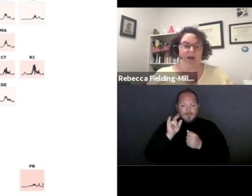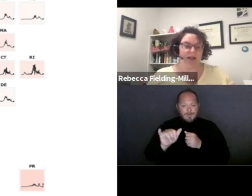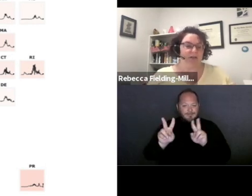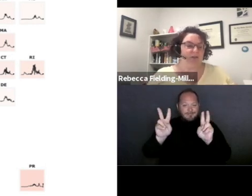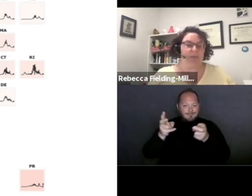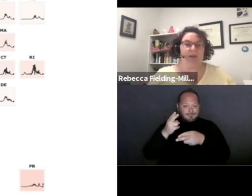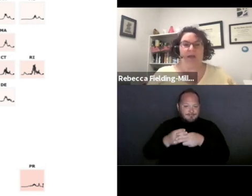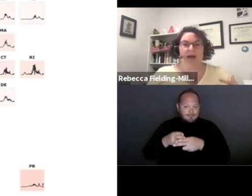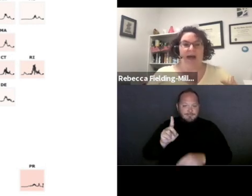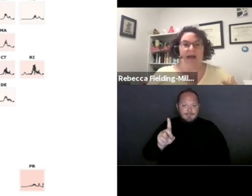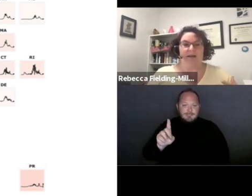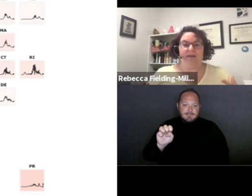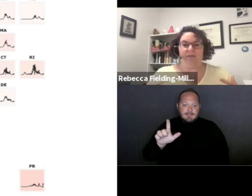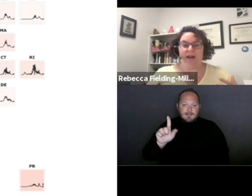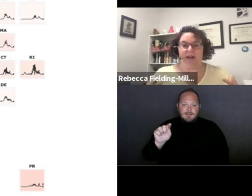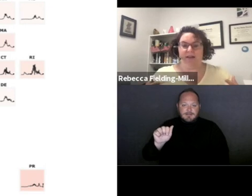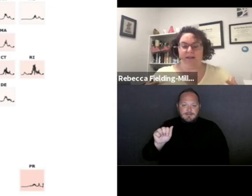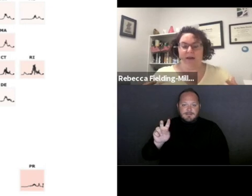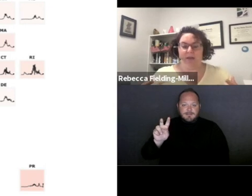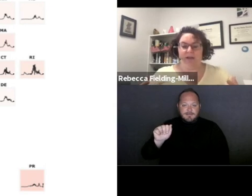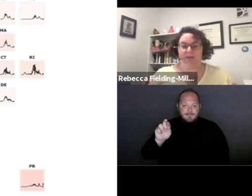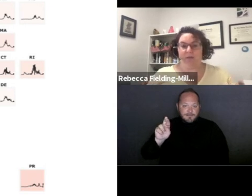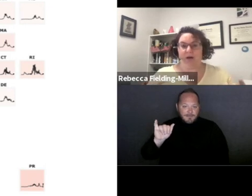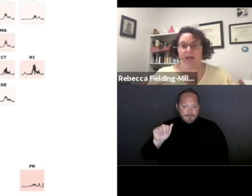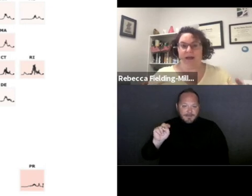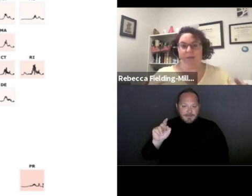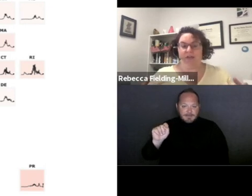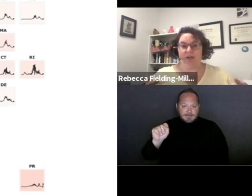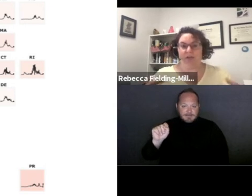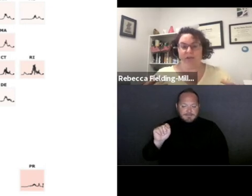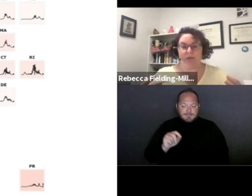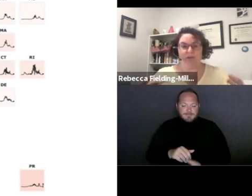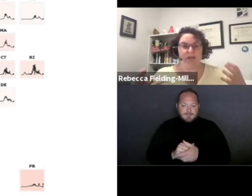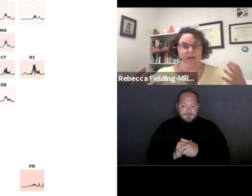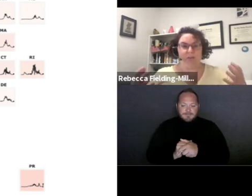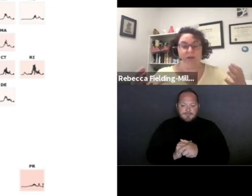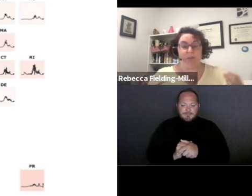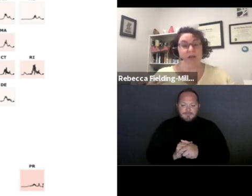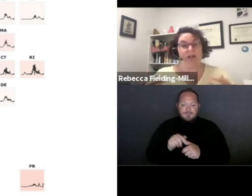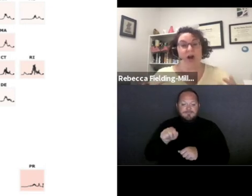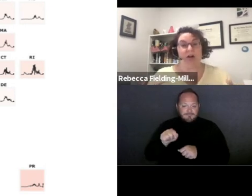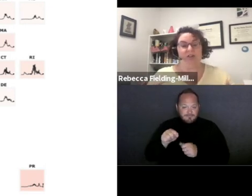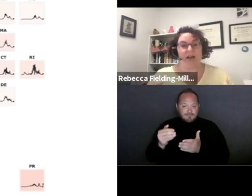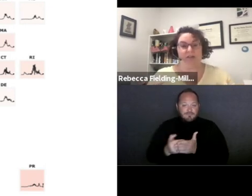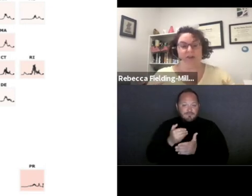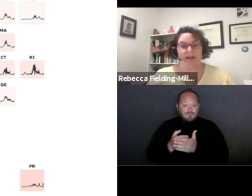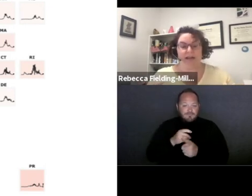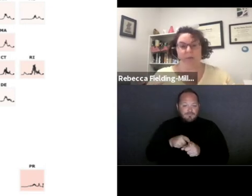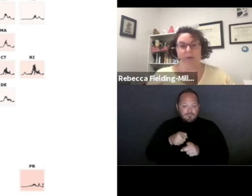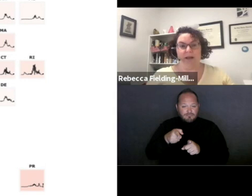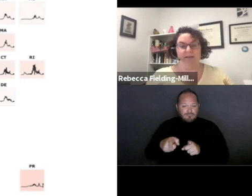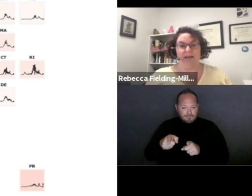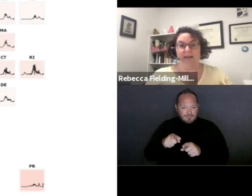Delta variant. And this variant is the one that was also associated with really large and